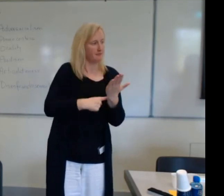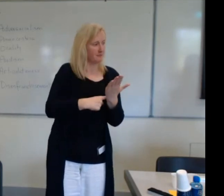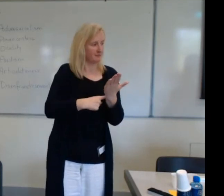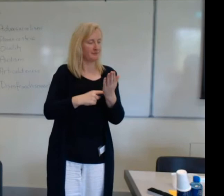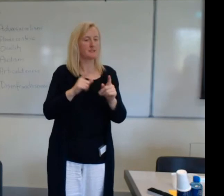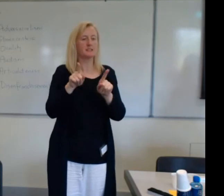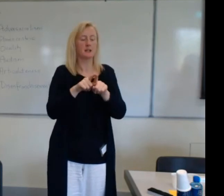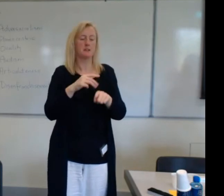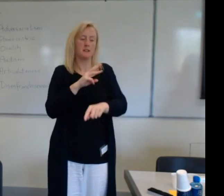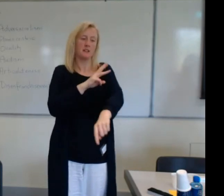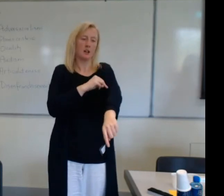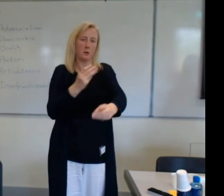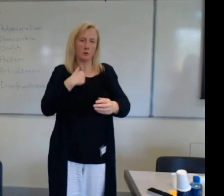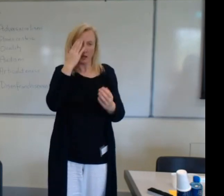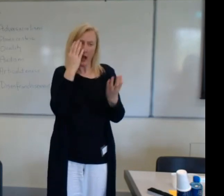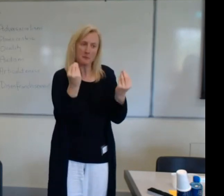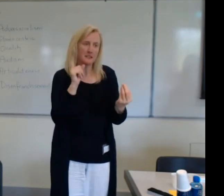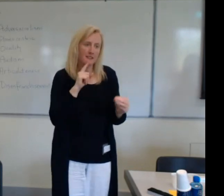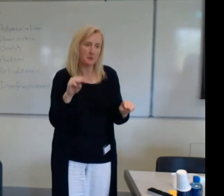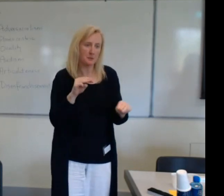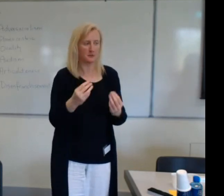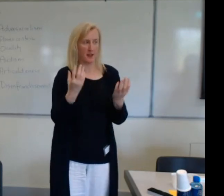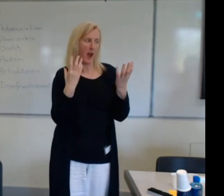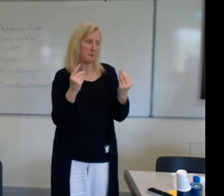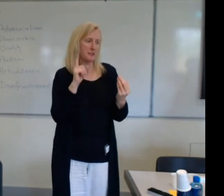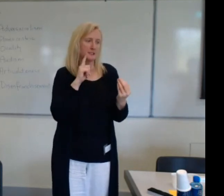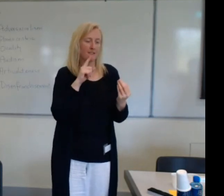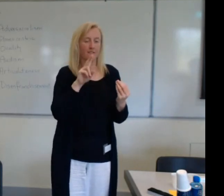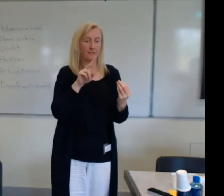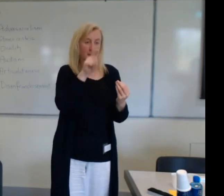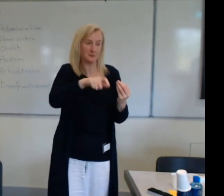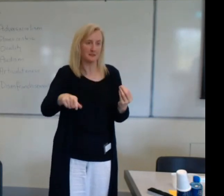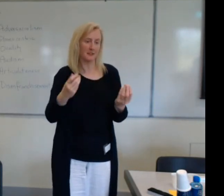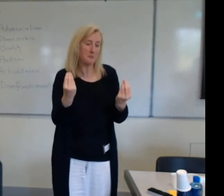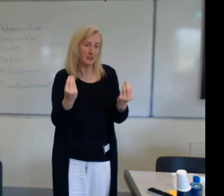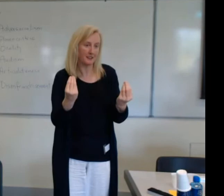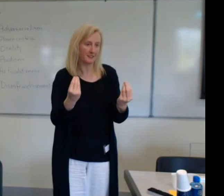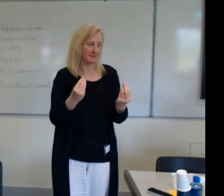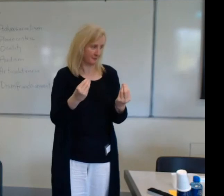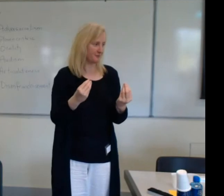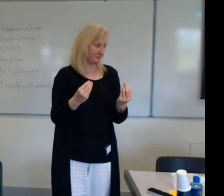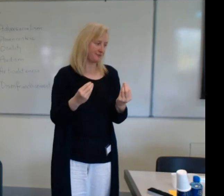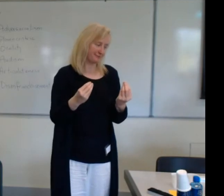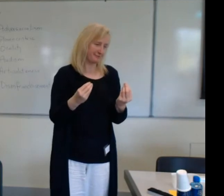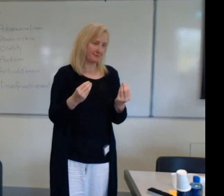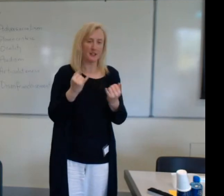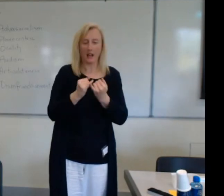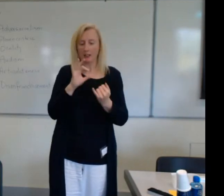Commissioner will be saying, well, how many deaf people are we talking about? And how many deaf victims of crime are we talking about? But it should be the case, as you said, Jill, that it's not just